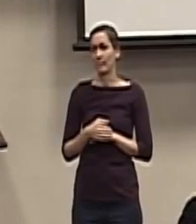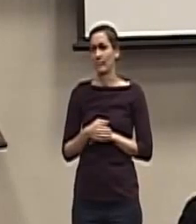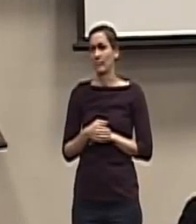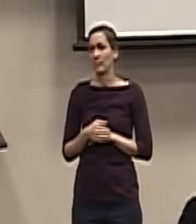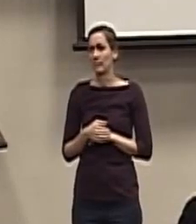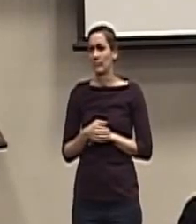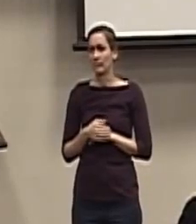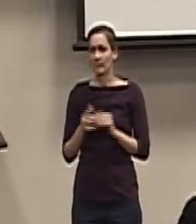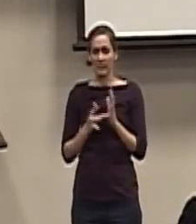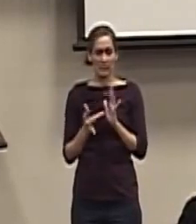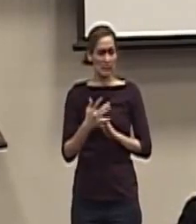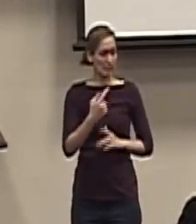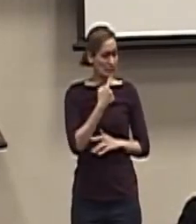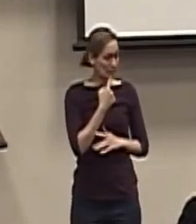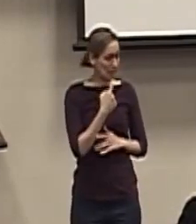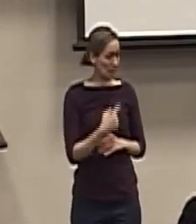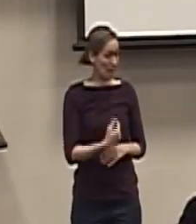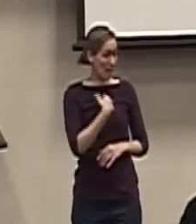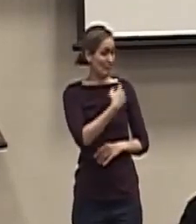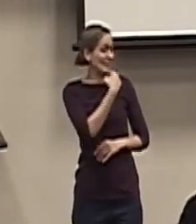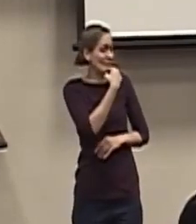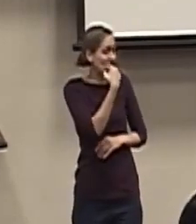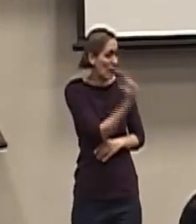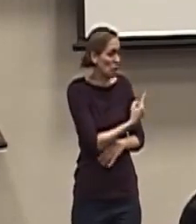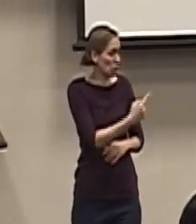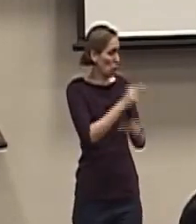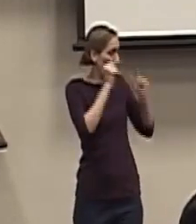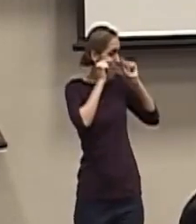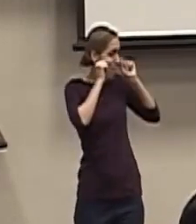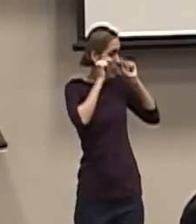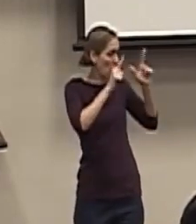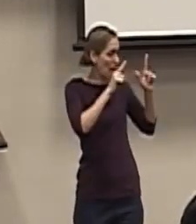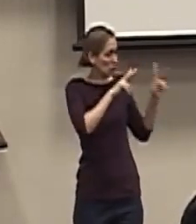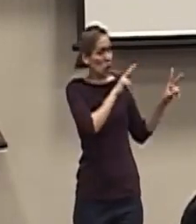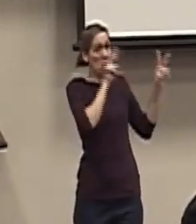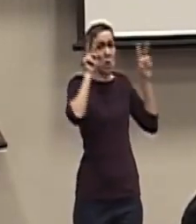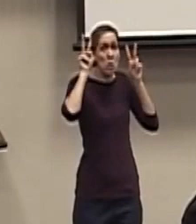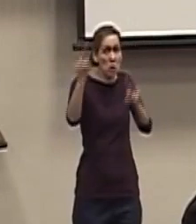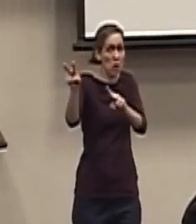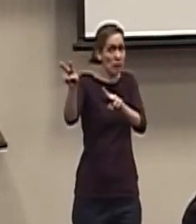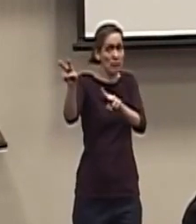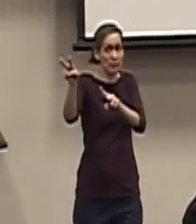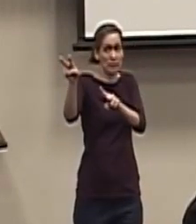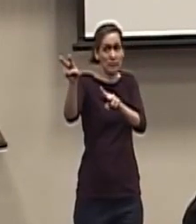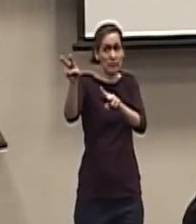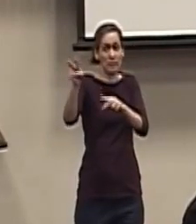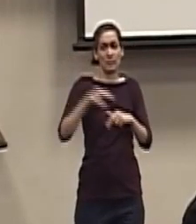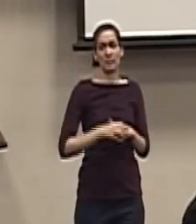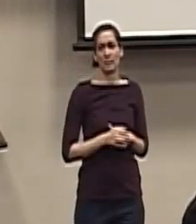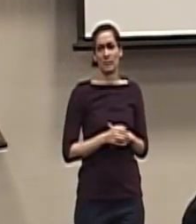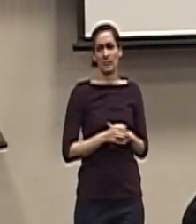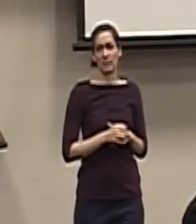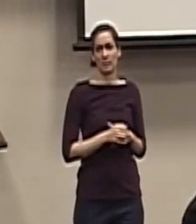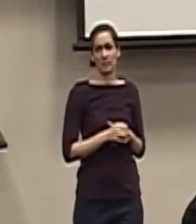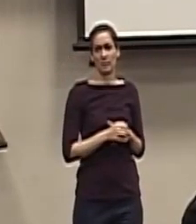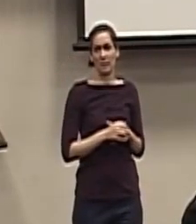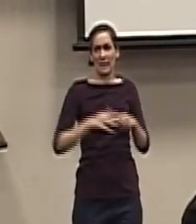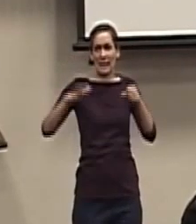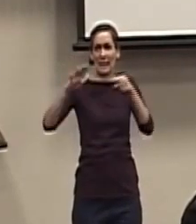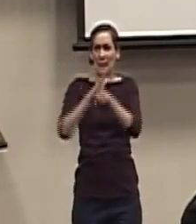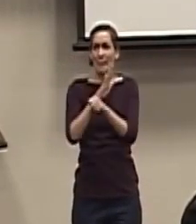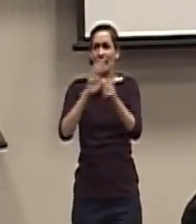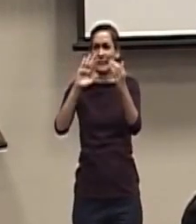He's saying, I tell you, open your eyes and look. An entire town